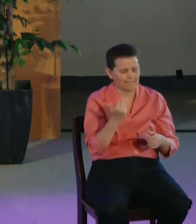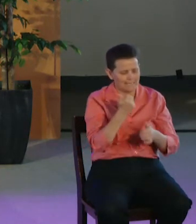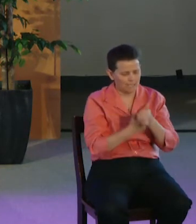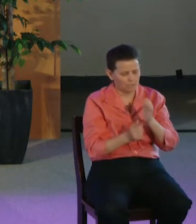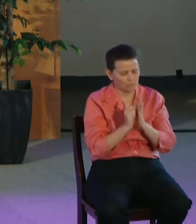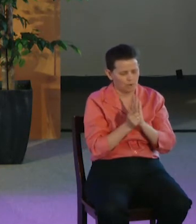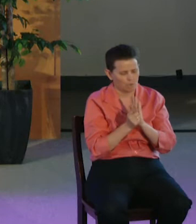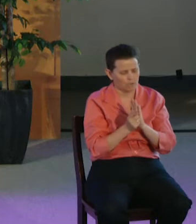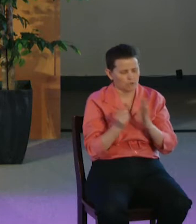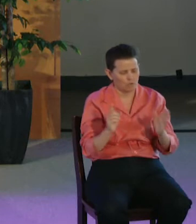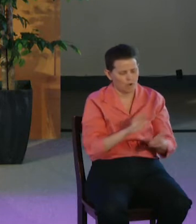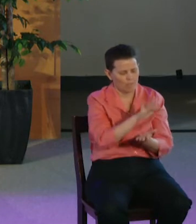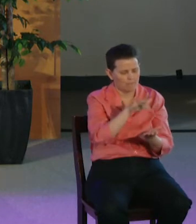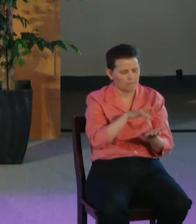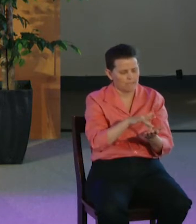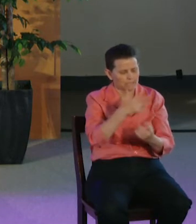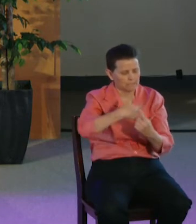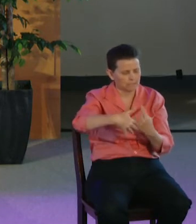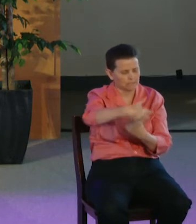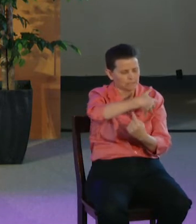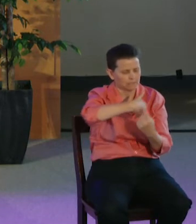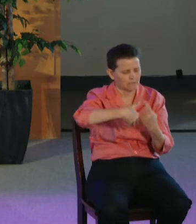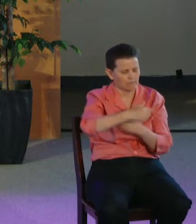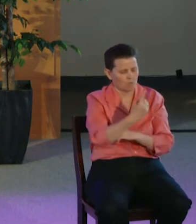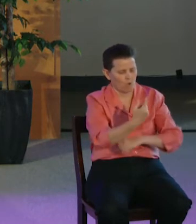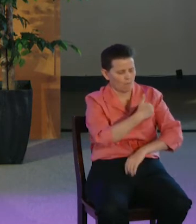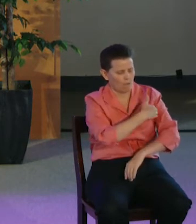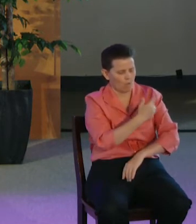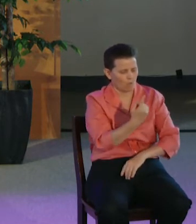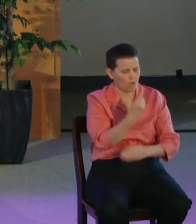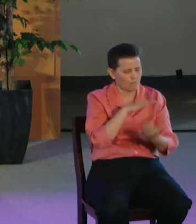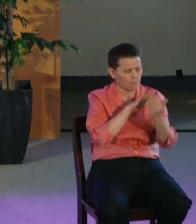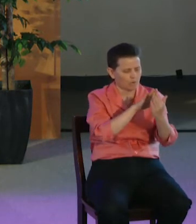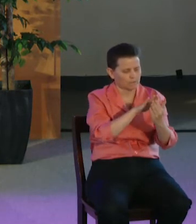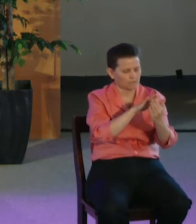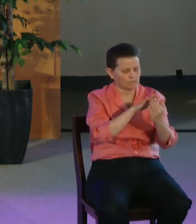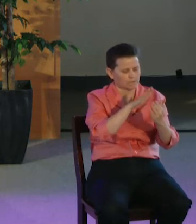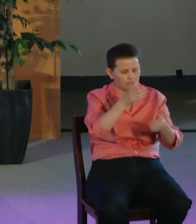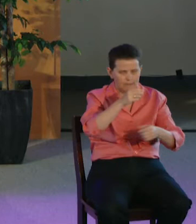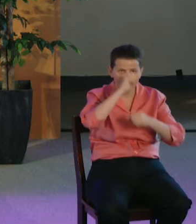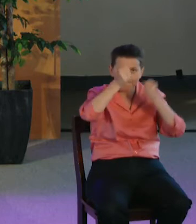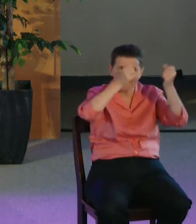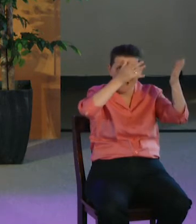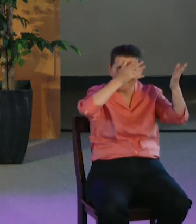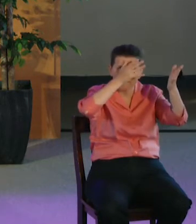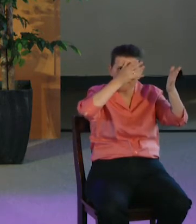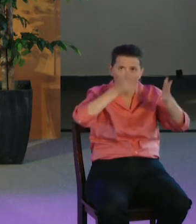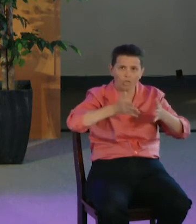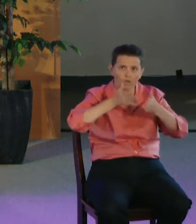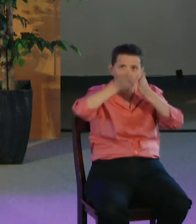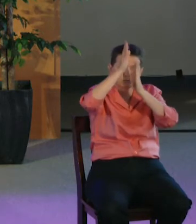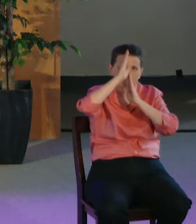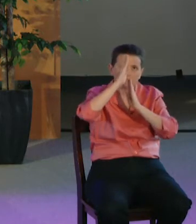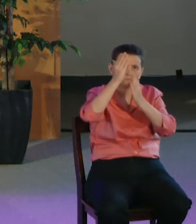presence, the divine Father, the creator of all, including our own selves. And we